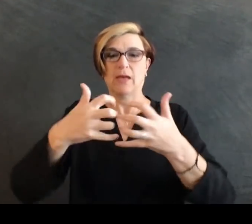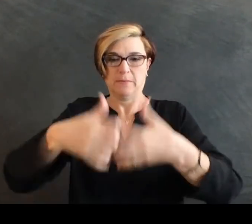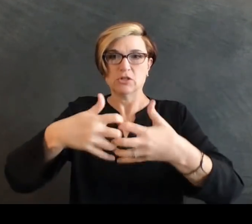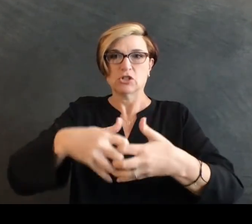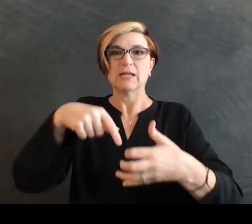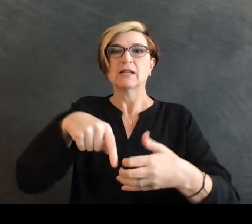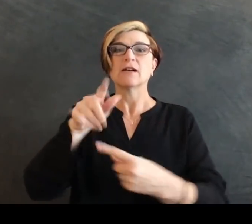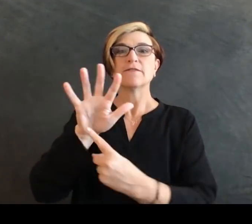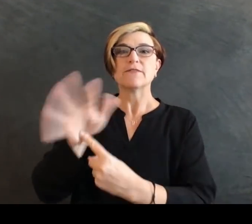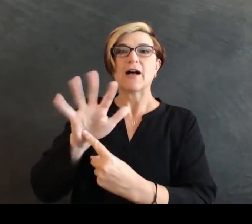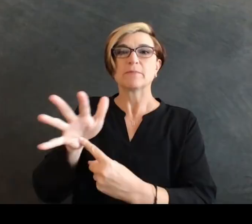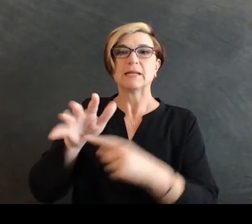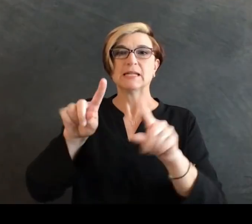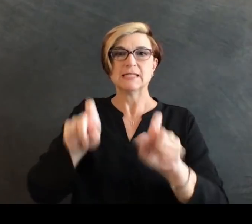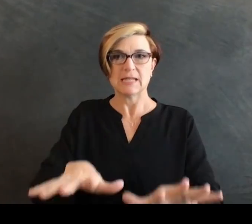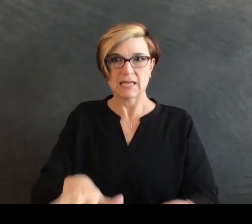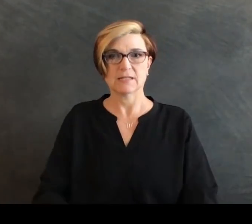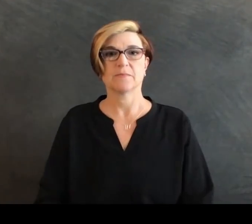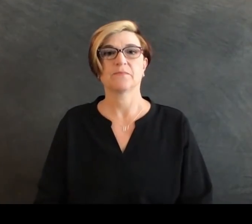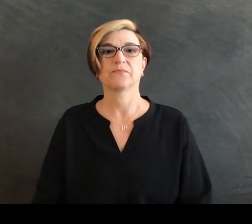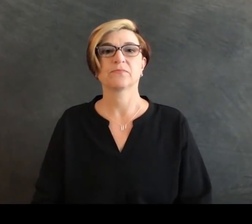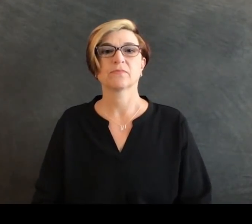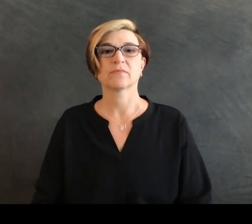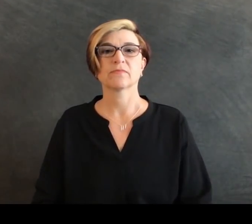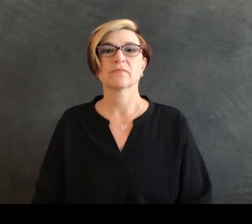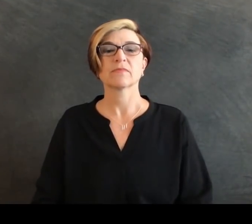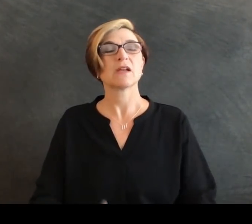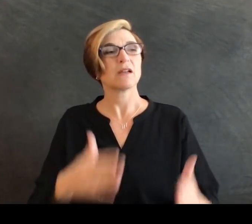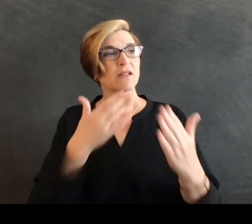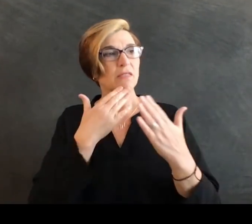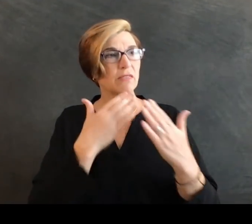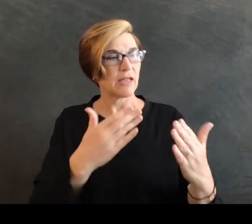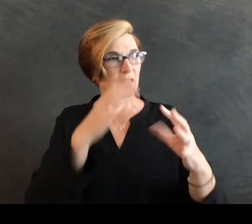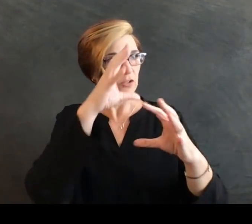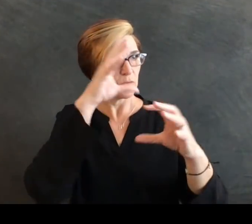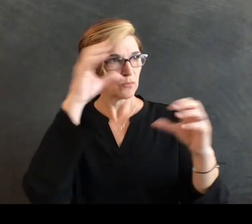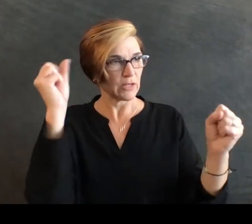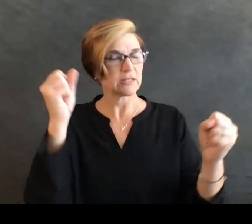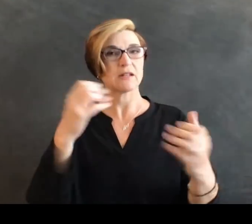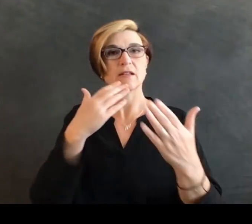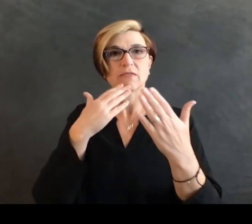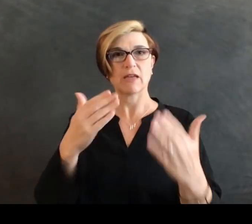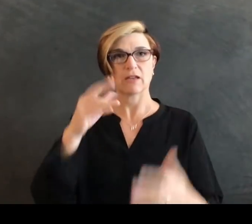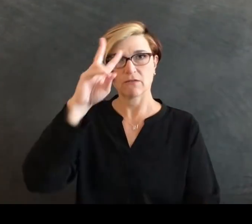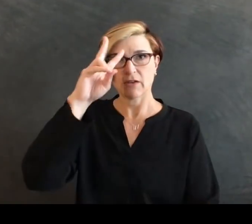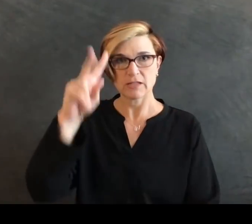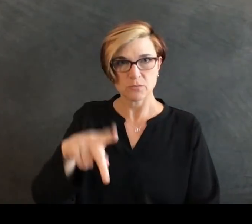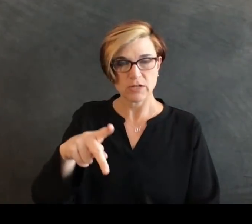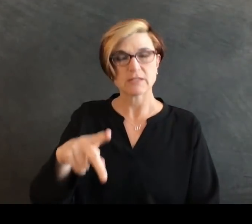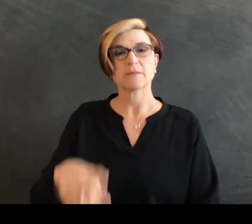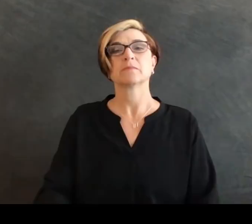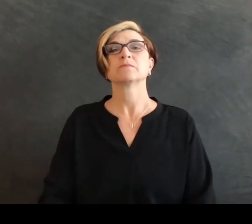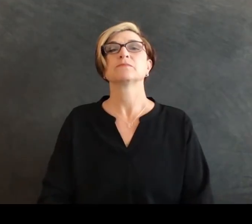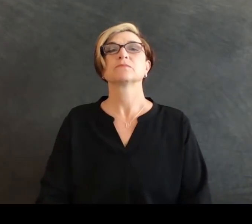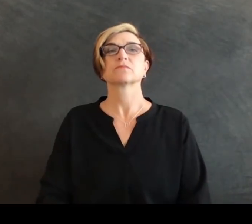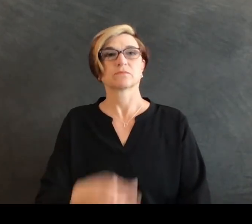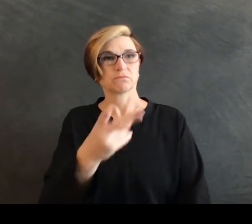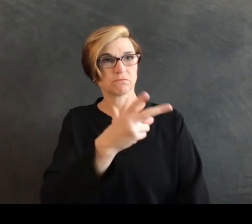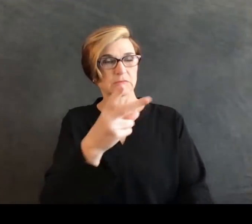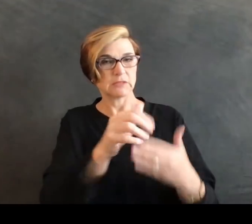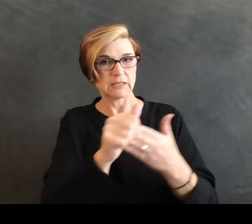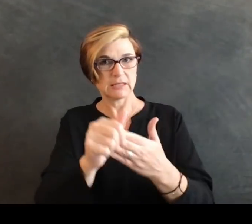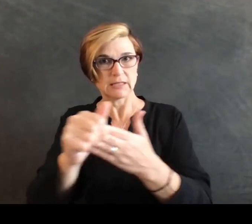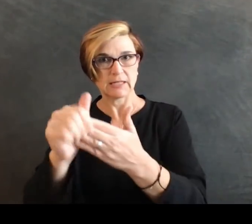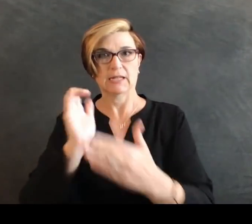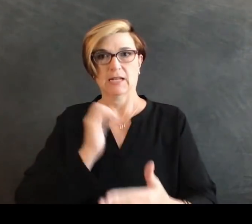Thank you, Mr. President, for your leadership. Thank you, Mr. Vice President, for your leadership of the task force. I'm very proud of FDA's staff's